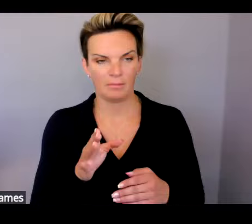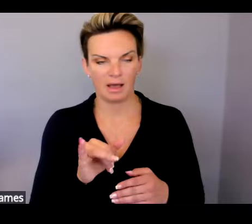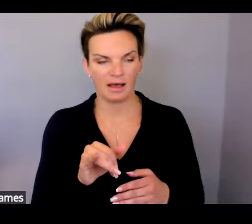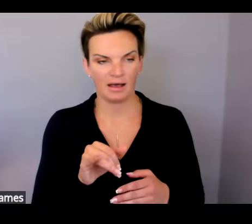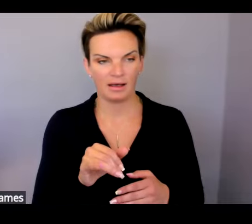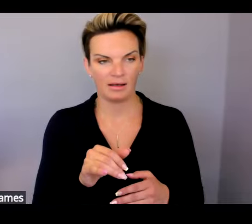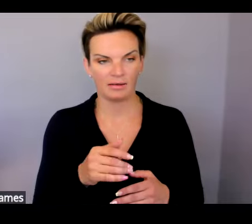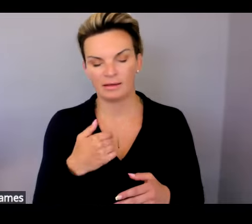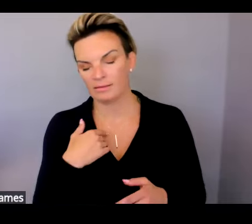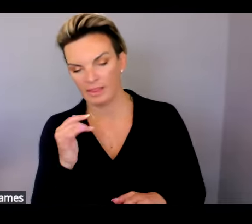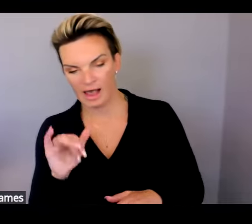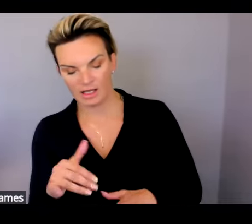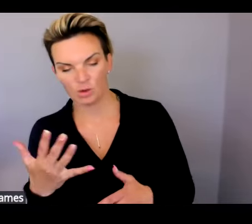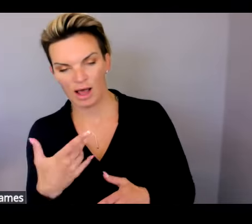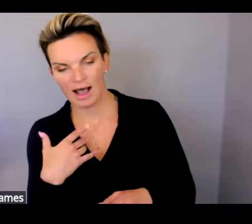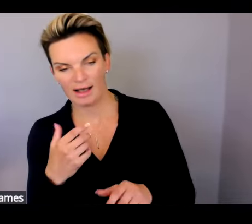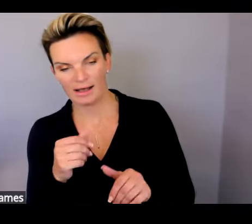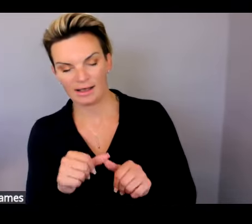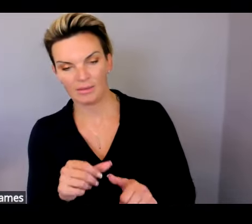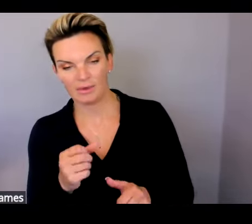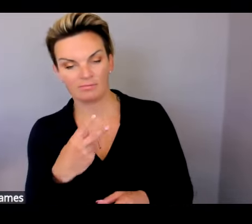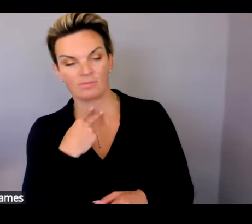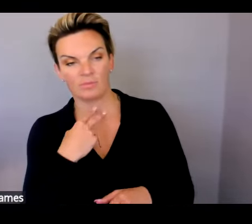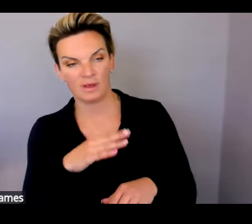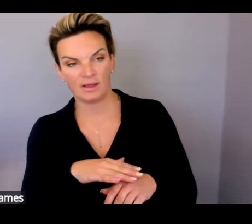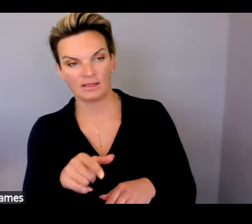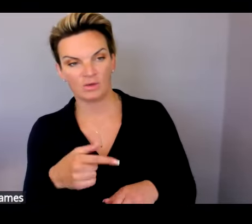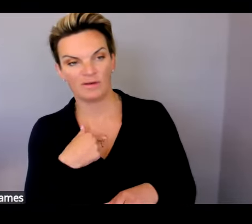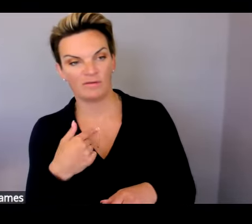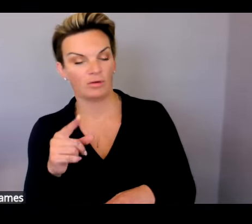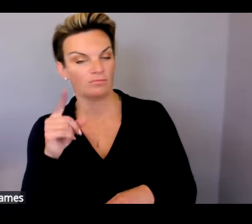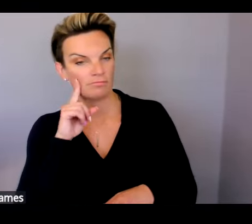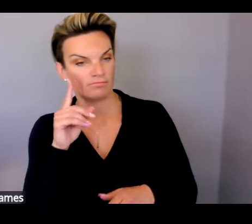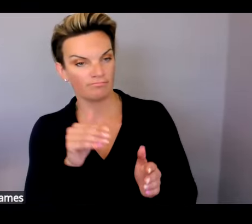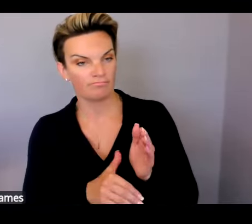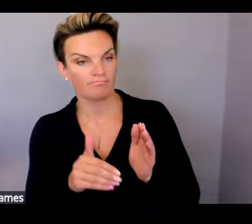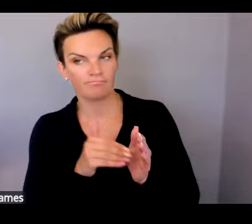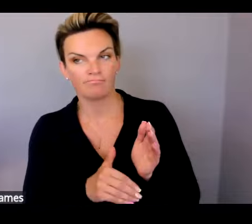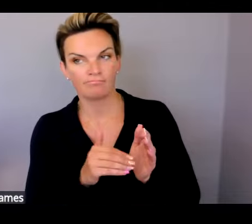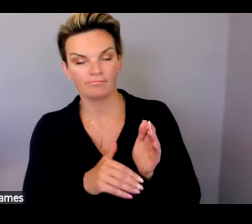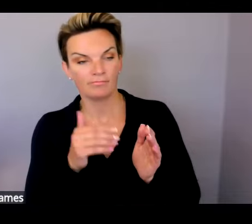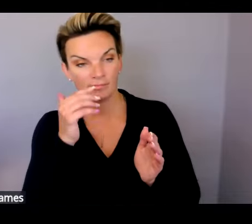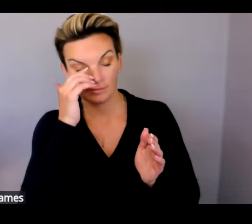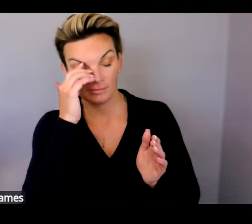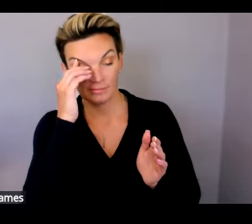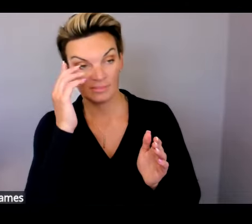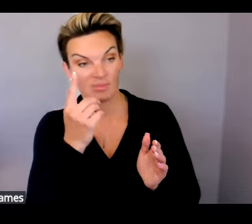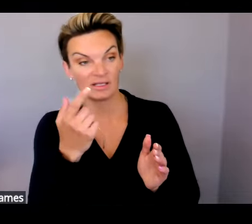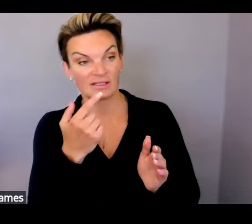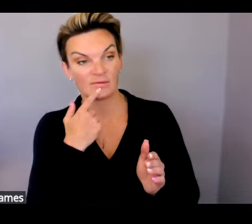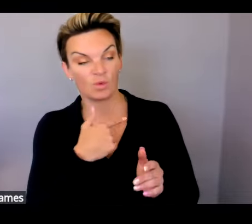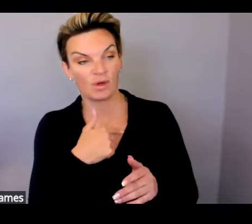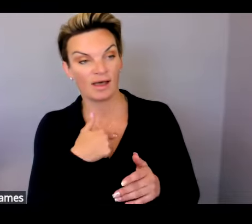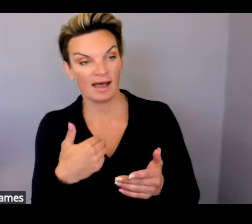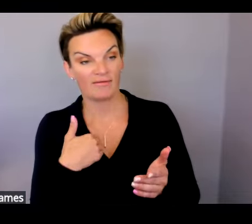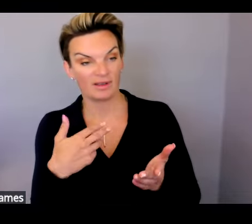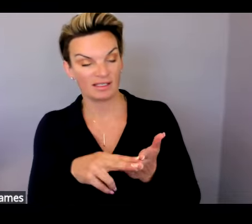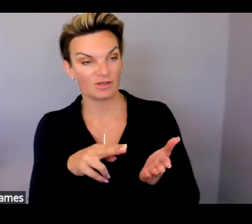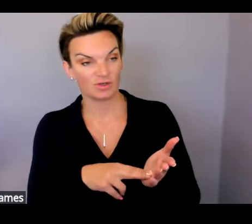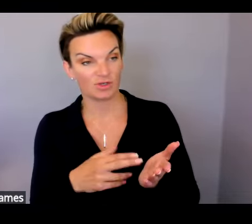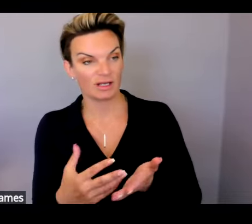hung up on here for all of the times we've heard this come before the board is when somebody says, well, we've had signature gatherers who